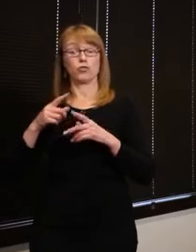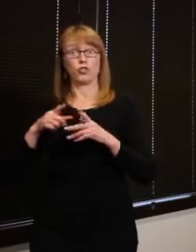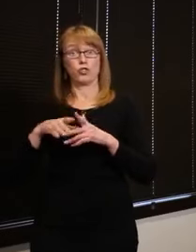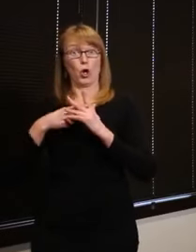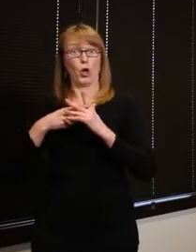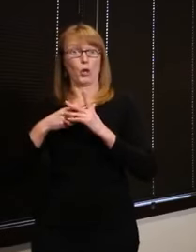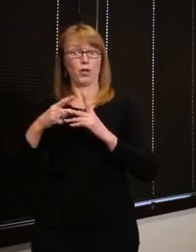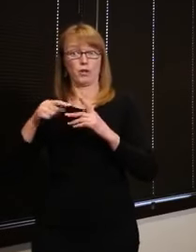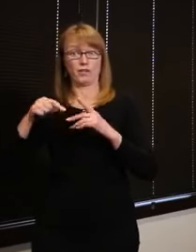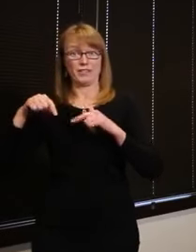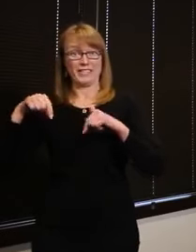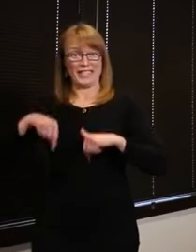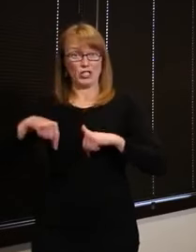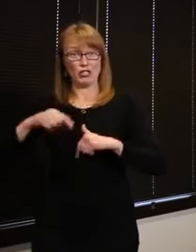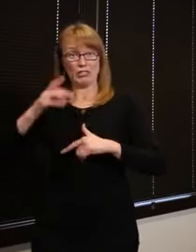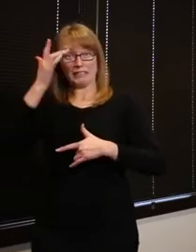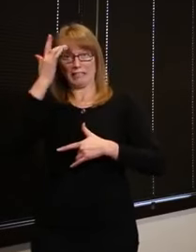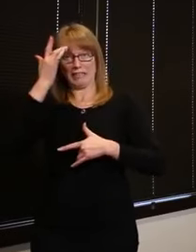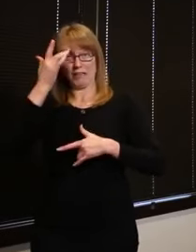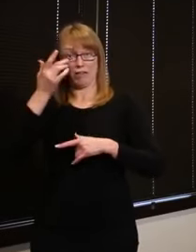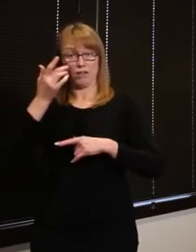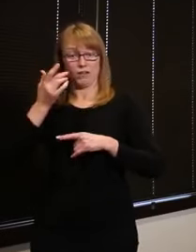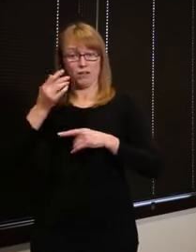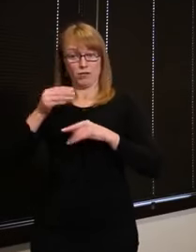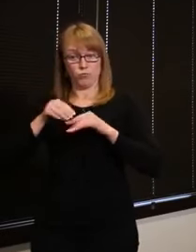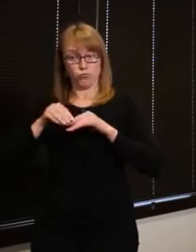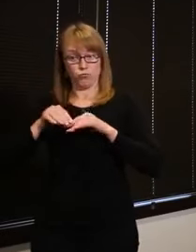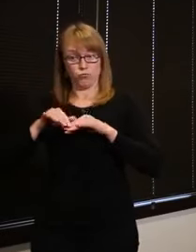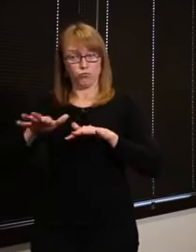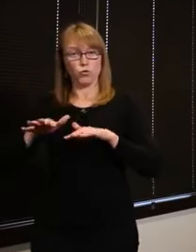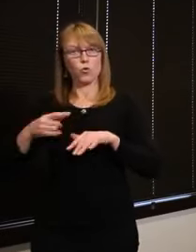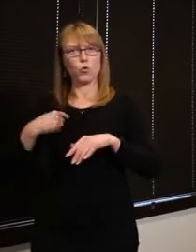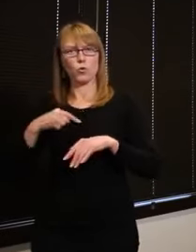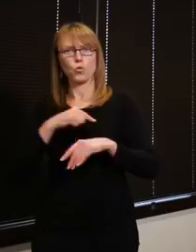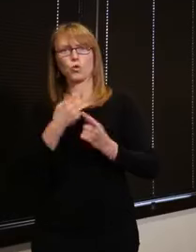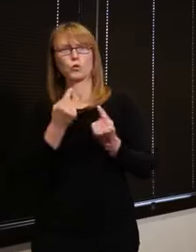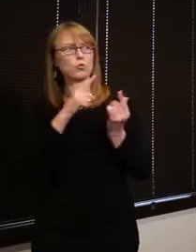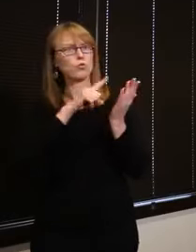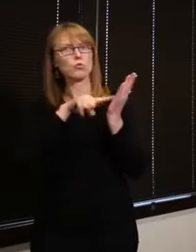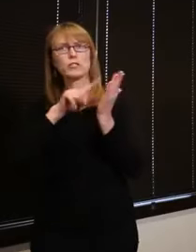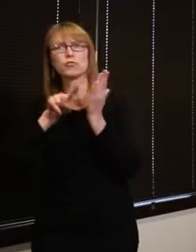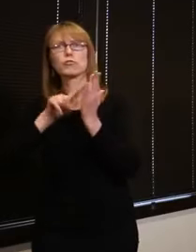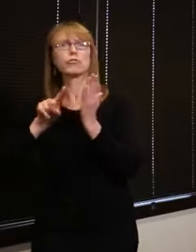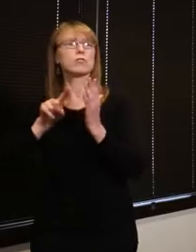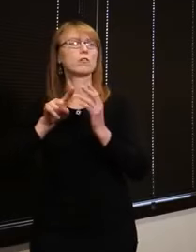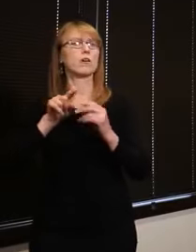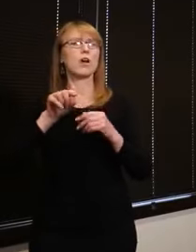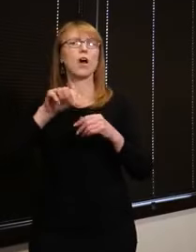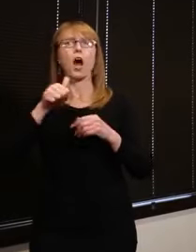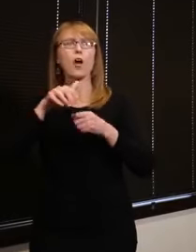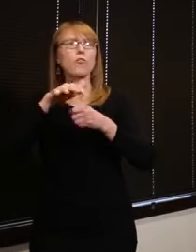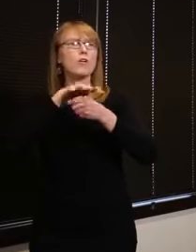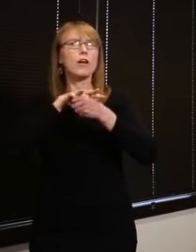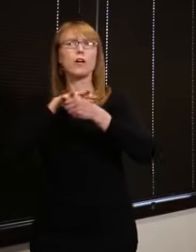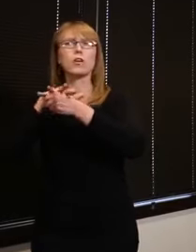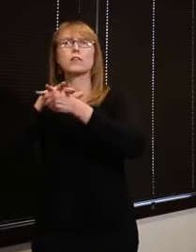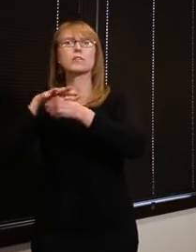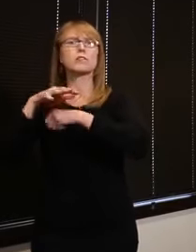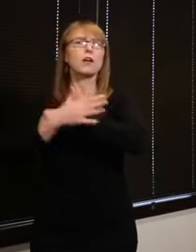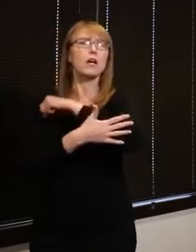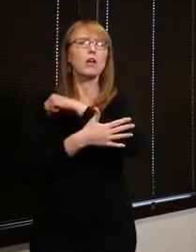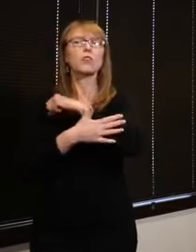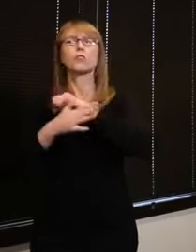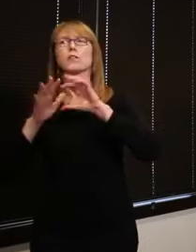us understand what was it going to look like when it landed here in St. Louis. But as we've gathered more data on the